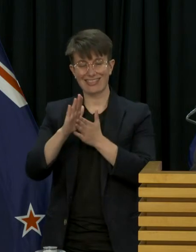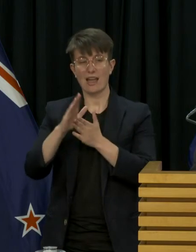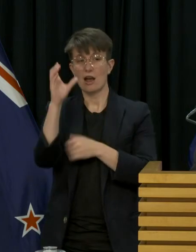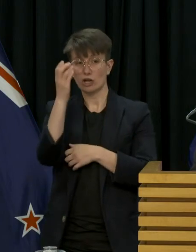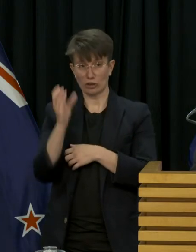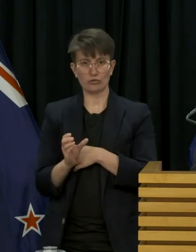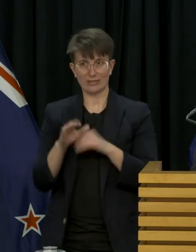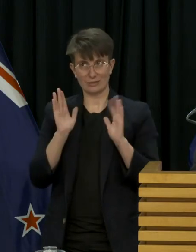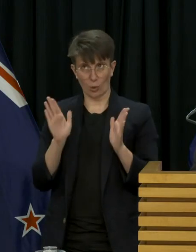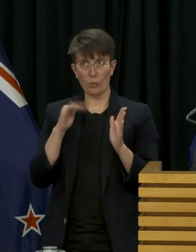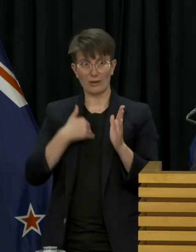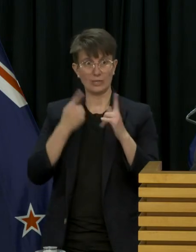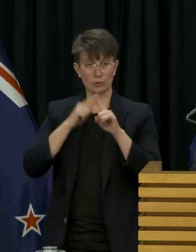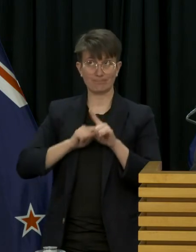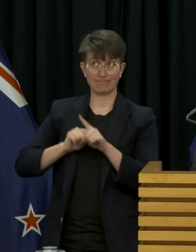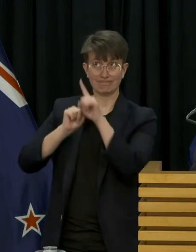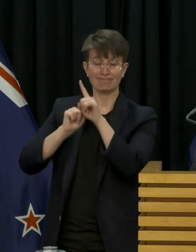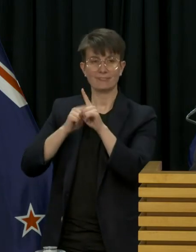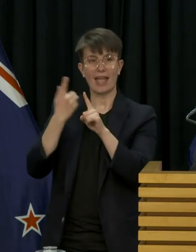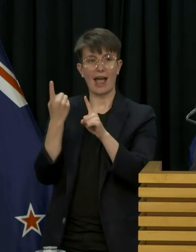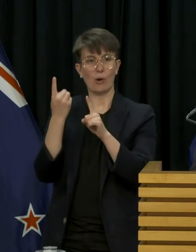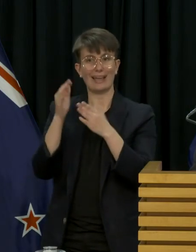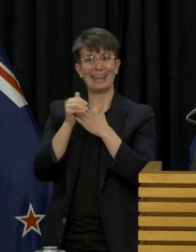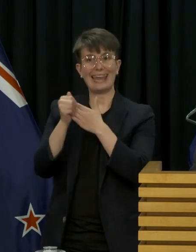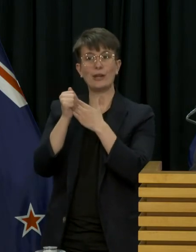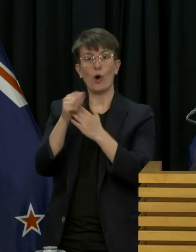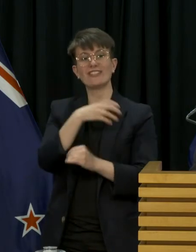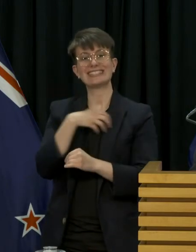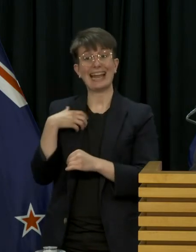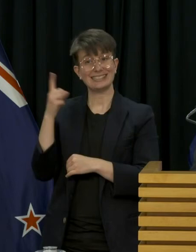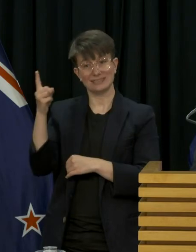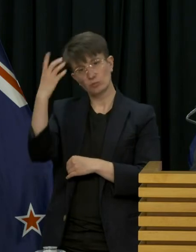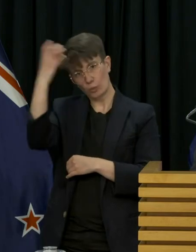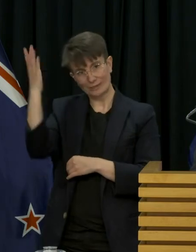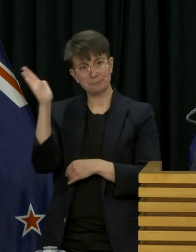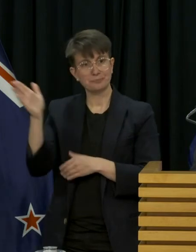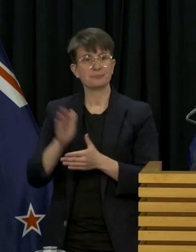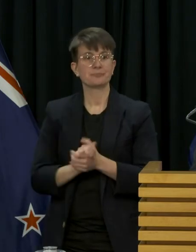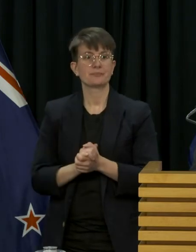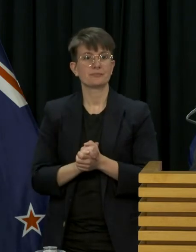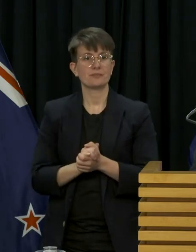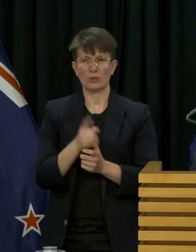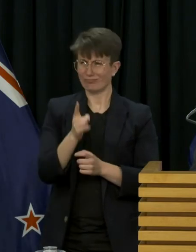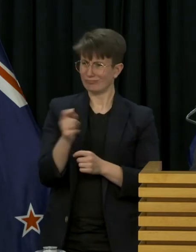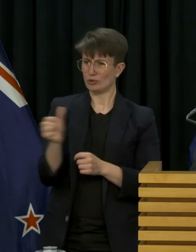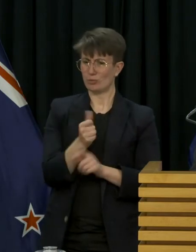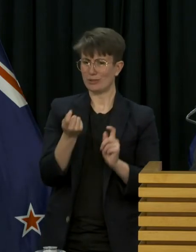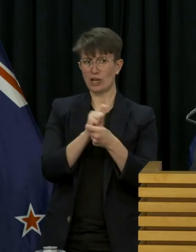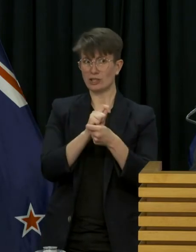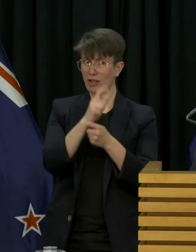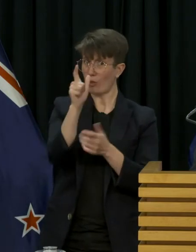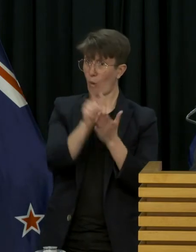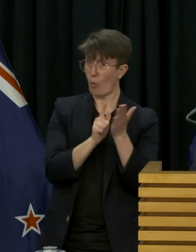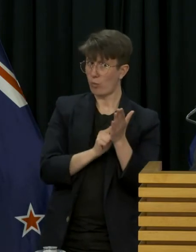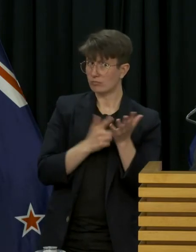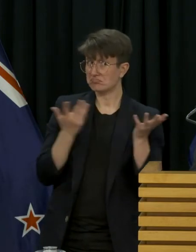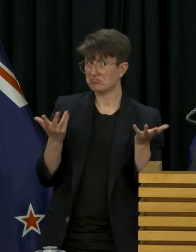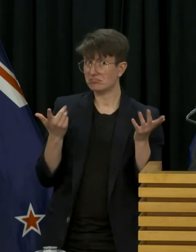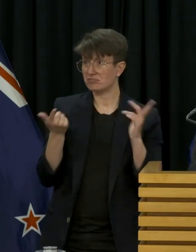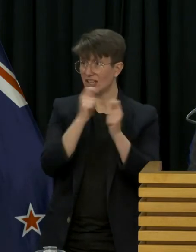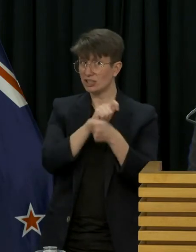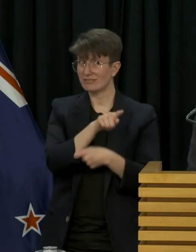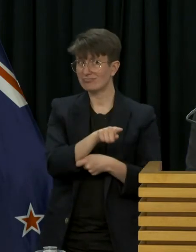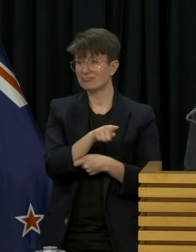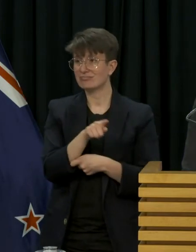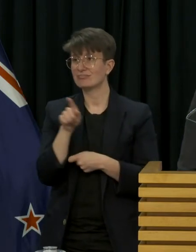law? Well, keeping in mind that, of course, you know, that does not preclude the government, of course, of the day